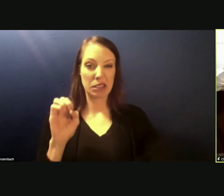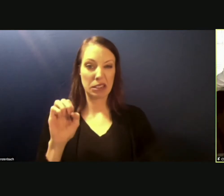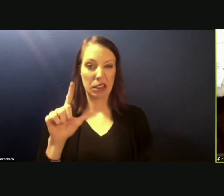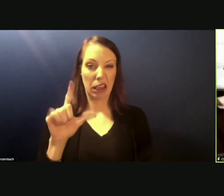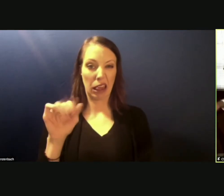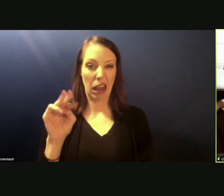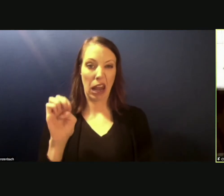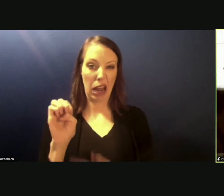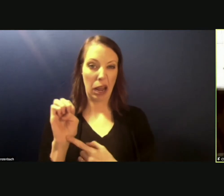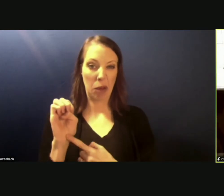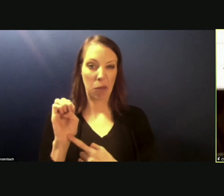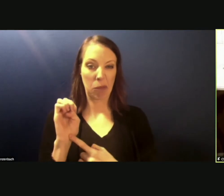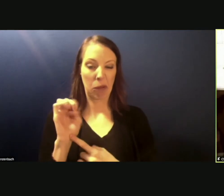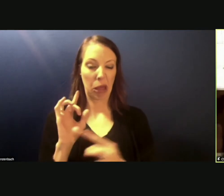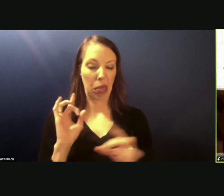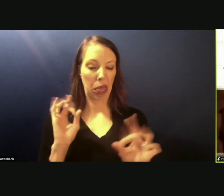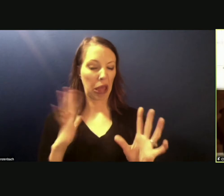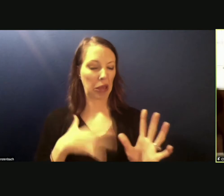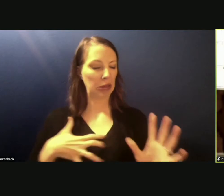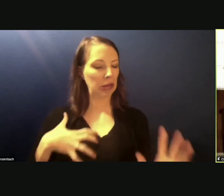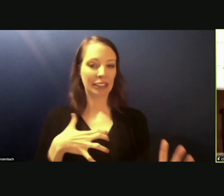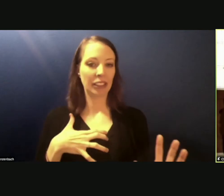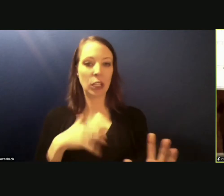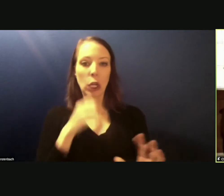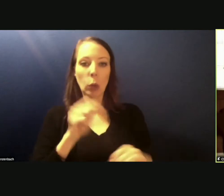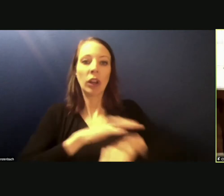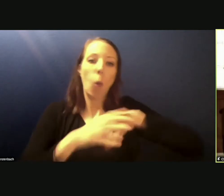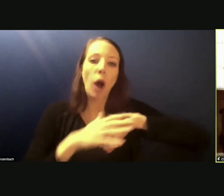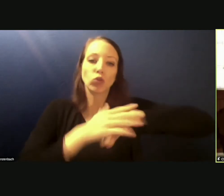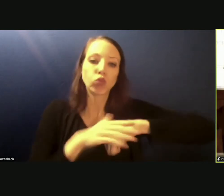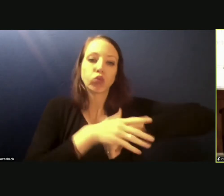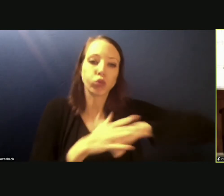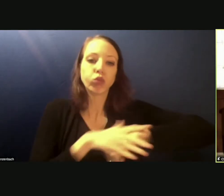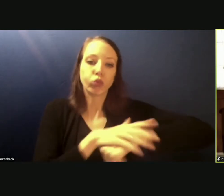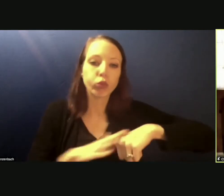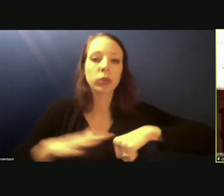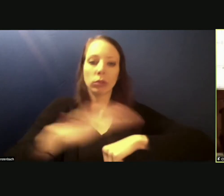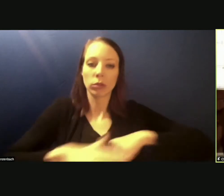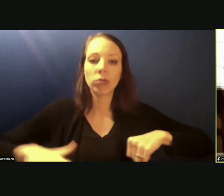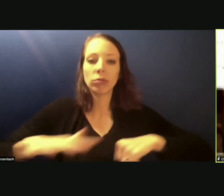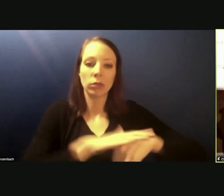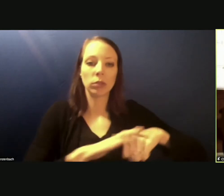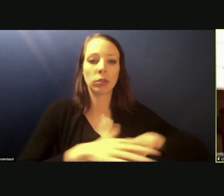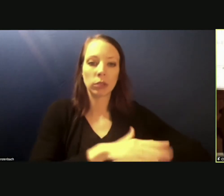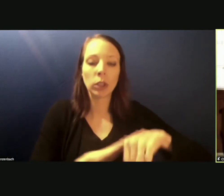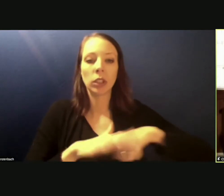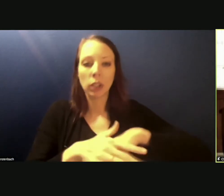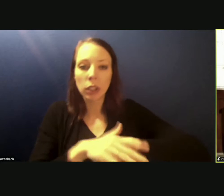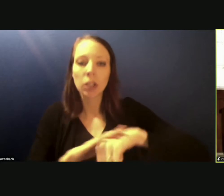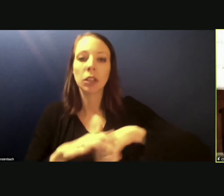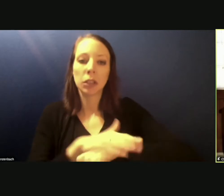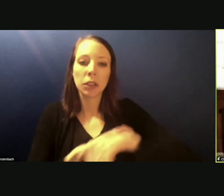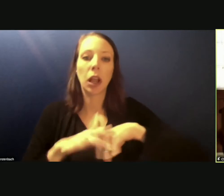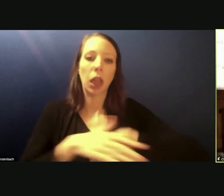Um, so instead of trying to wipe it down, you know, I've been in kitchens, they want you to wipe the portobello. So you're just wiping, you're trying your best to get the